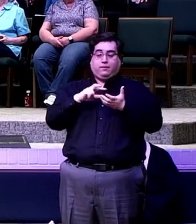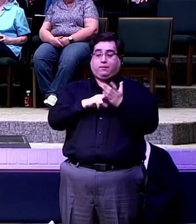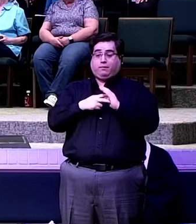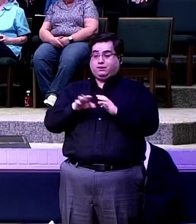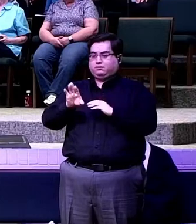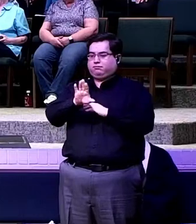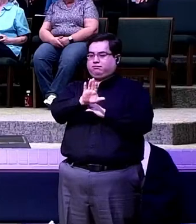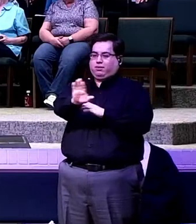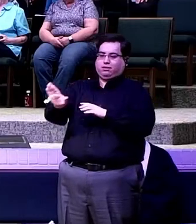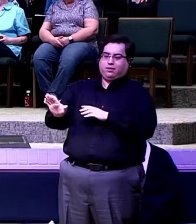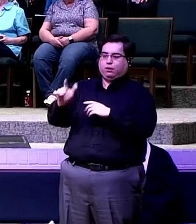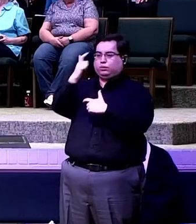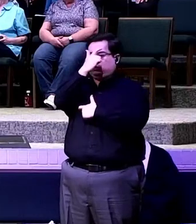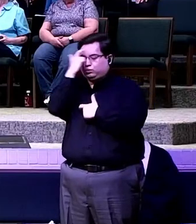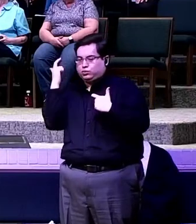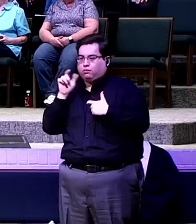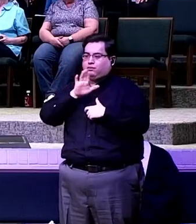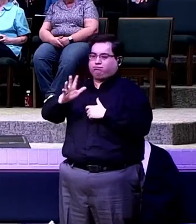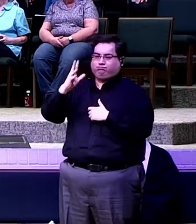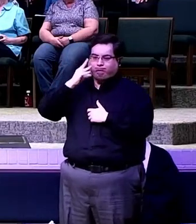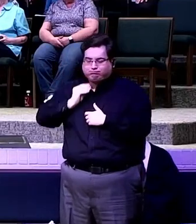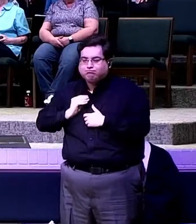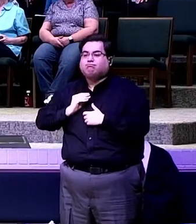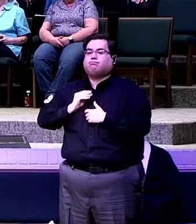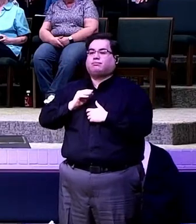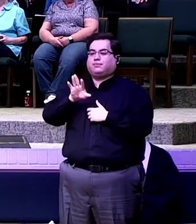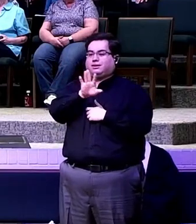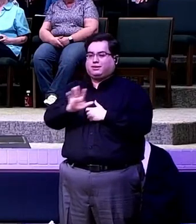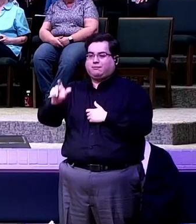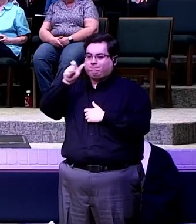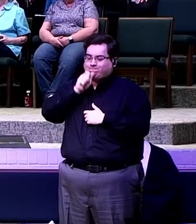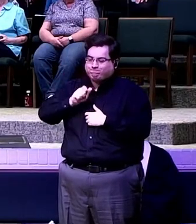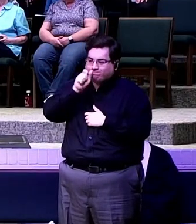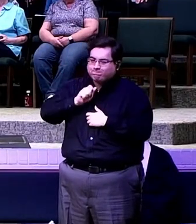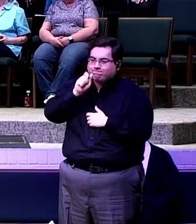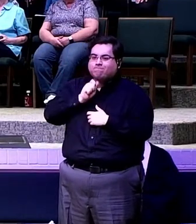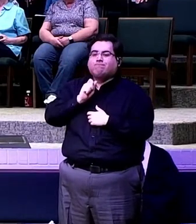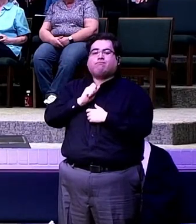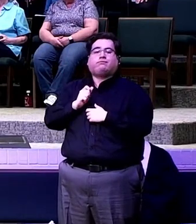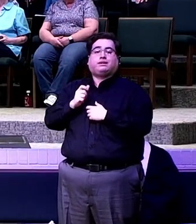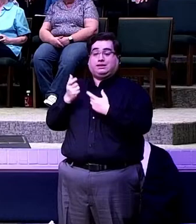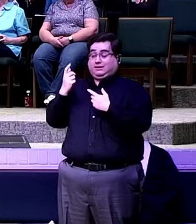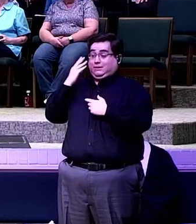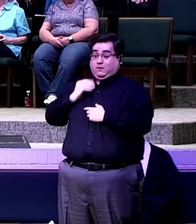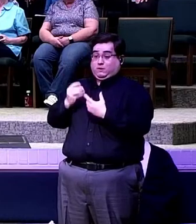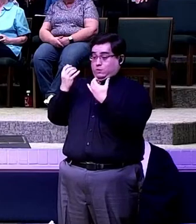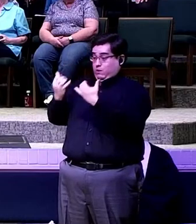away the trauma and the experience that they are experiencing at that time.